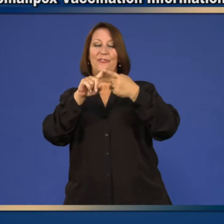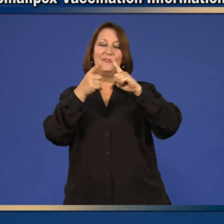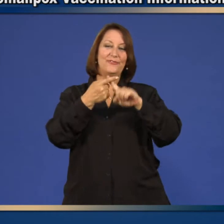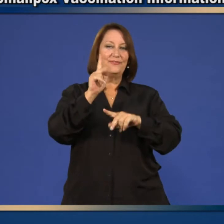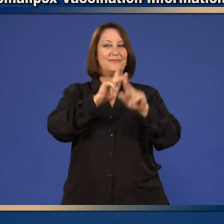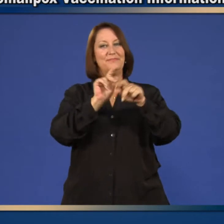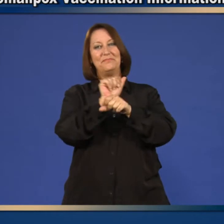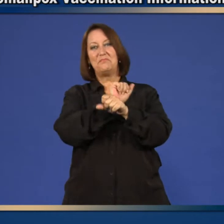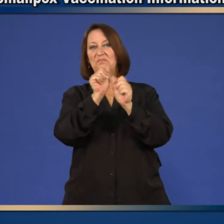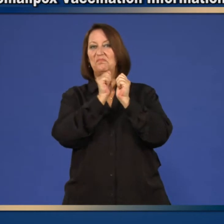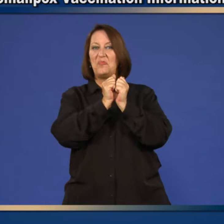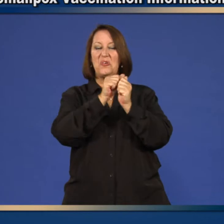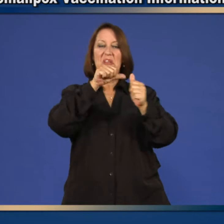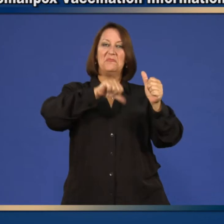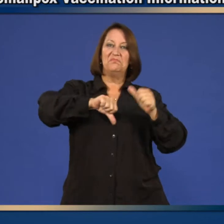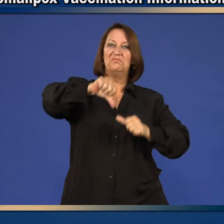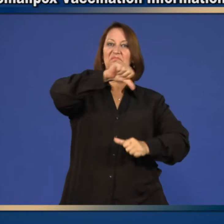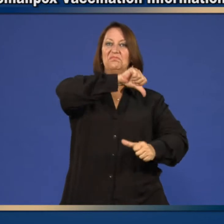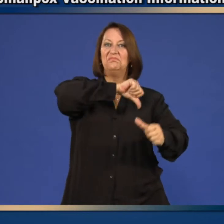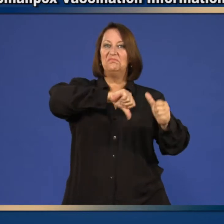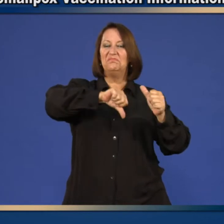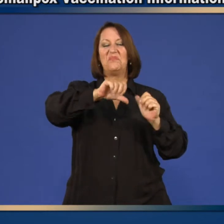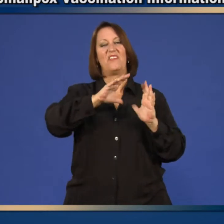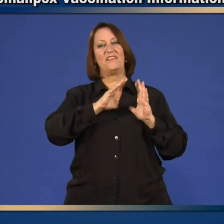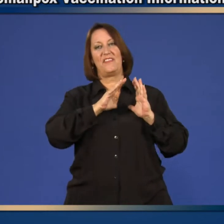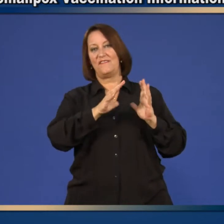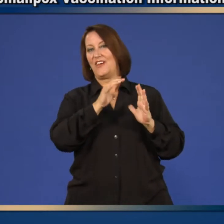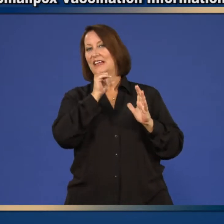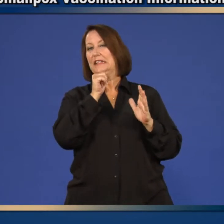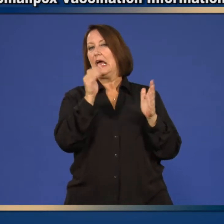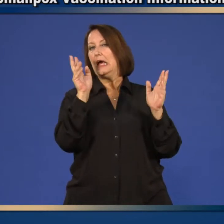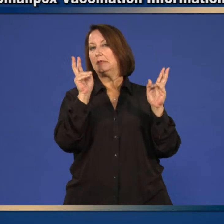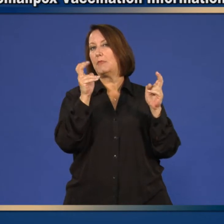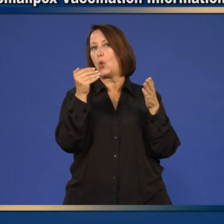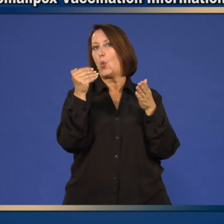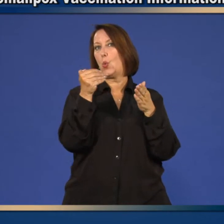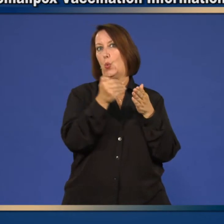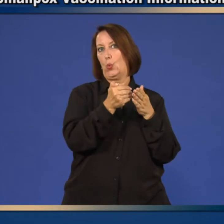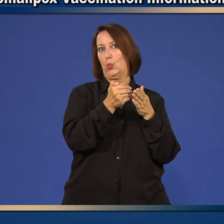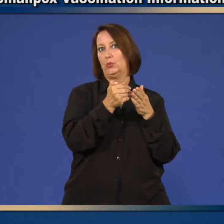Other friends or people you work with are not considered close